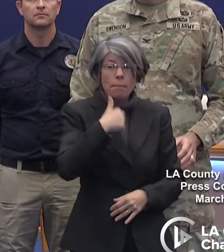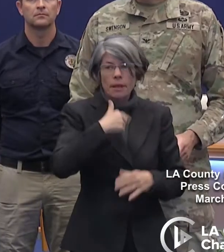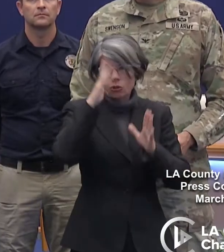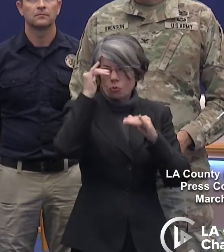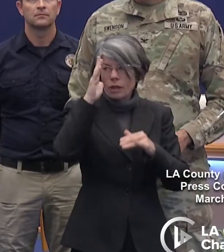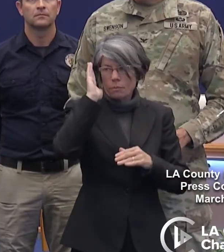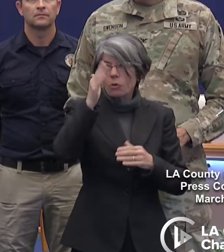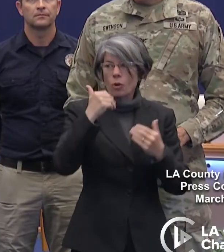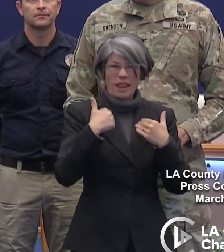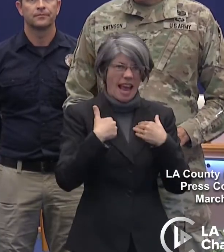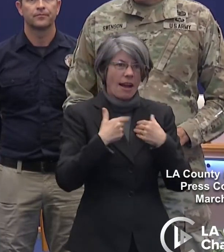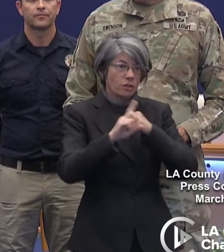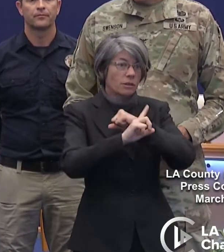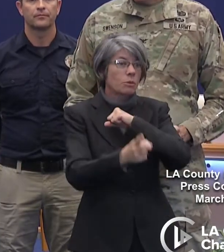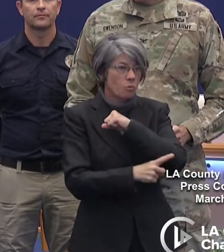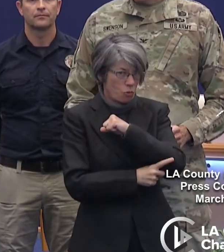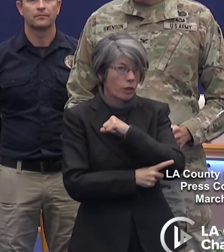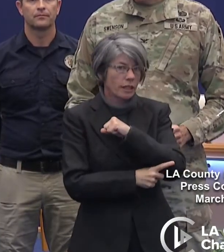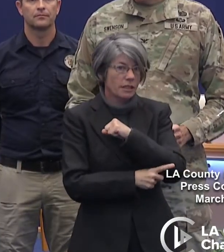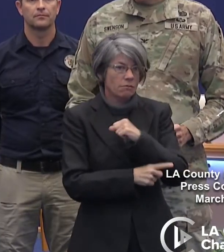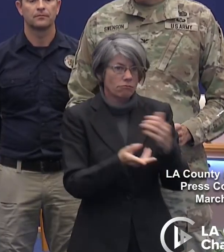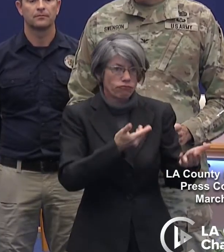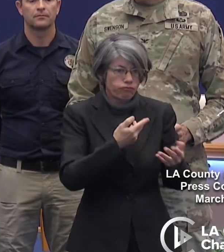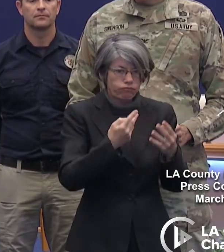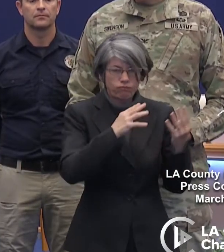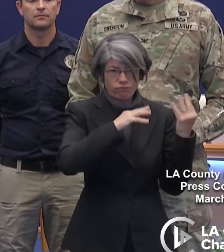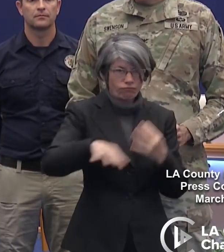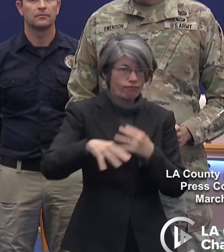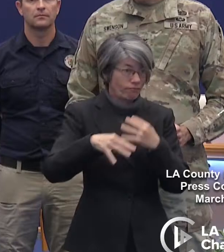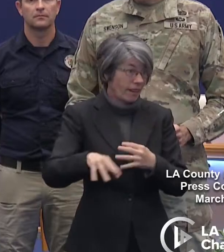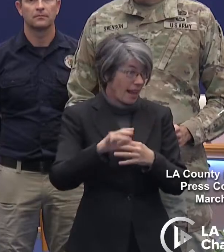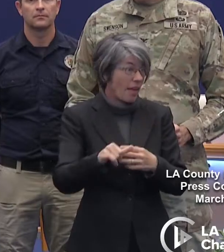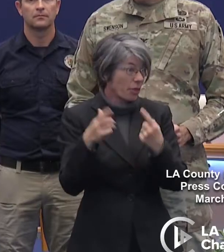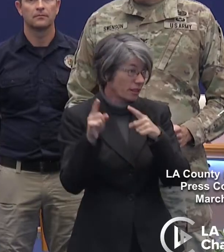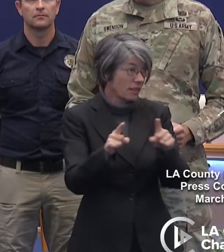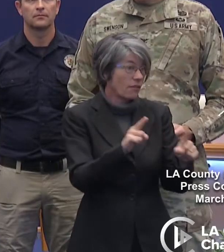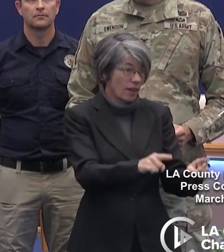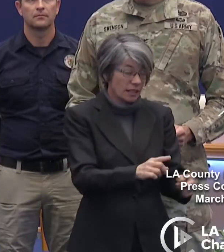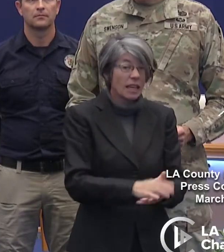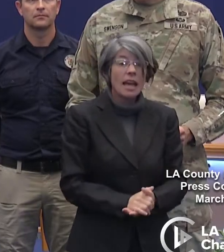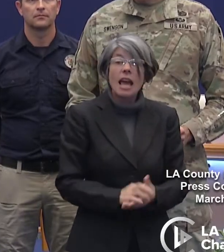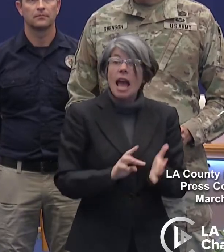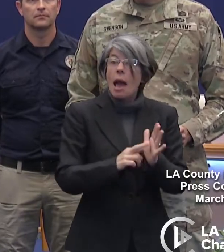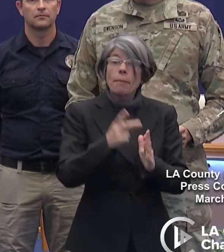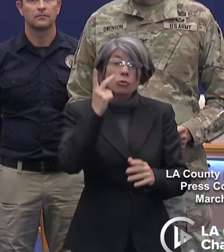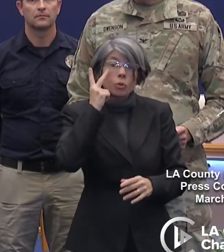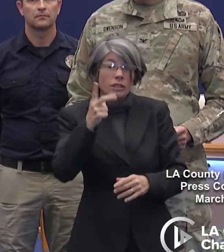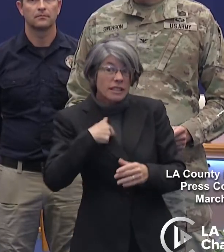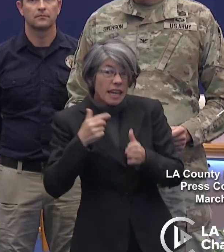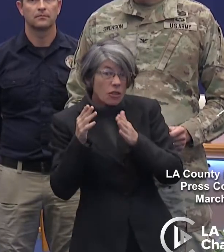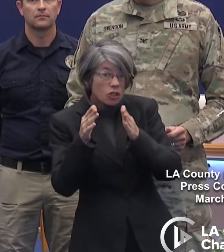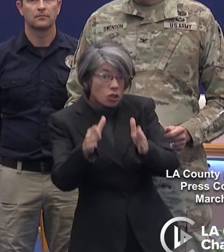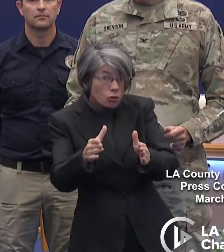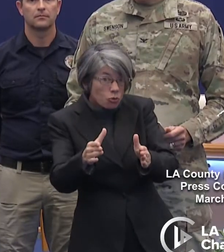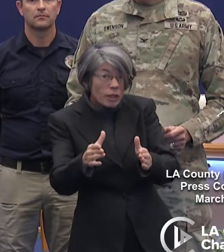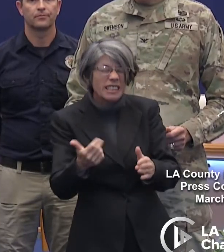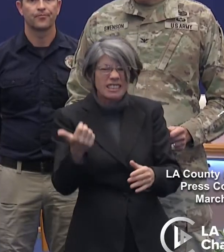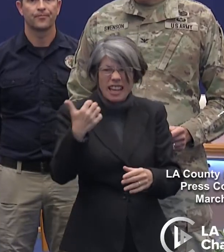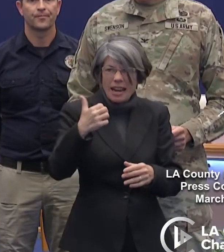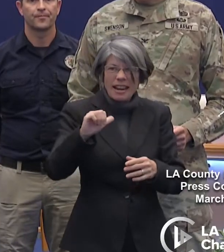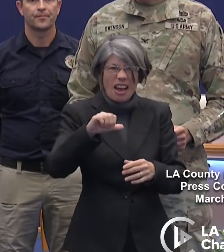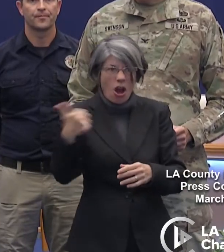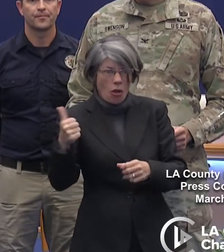expect that we're going to have some debris flow in this event, meaning we will see debris in streets at the locations that have already